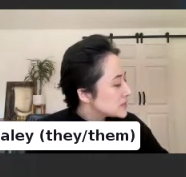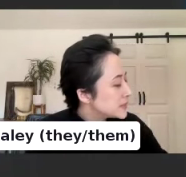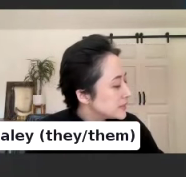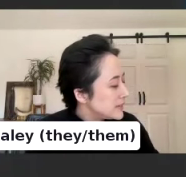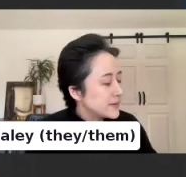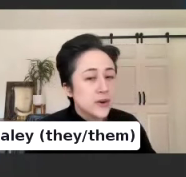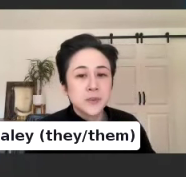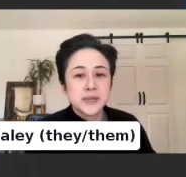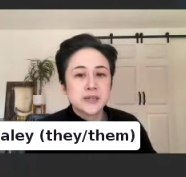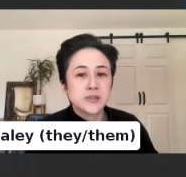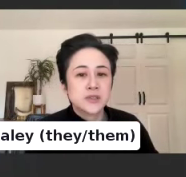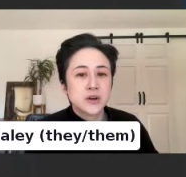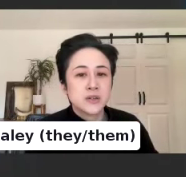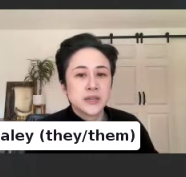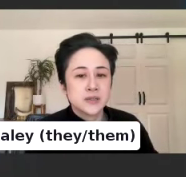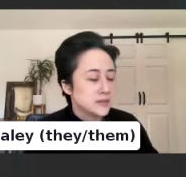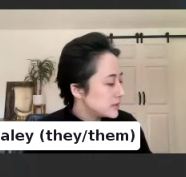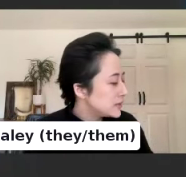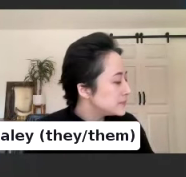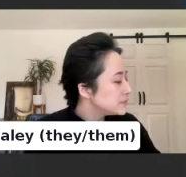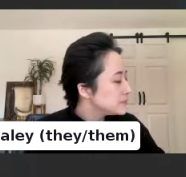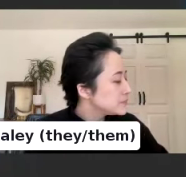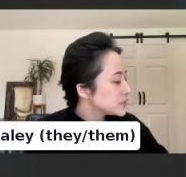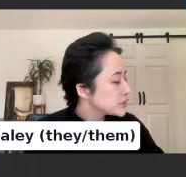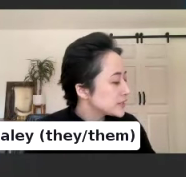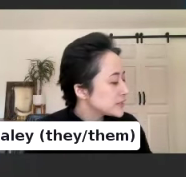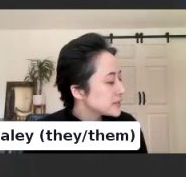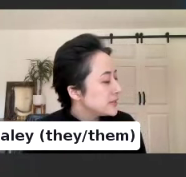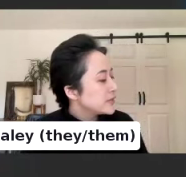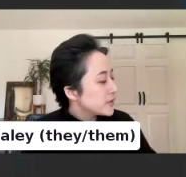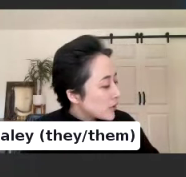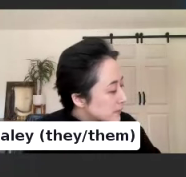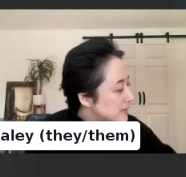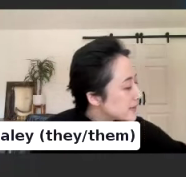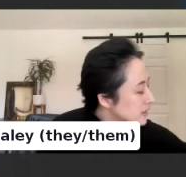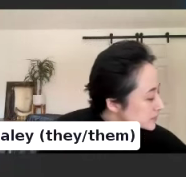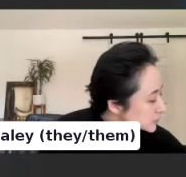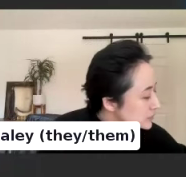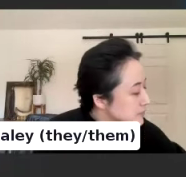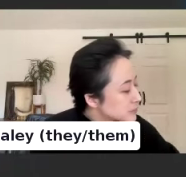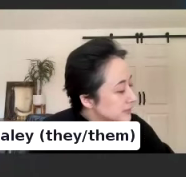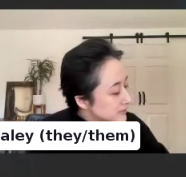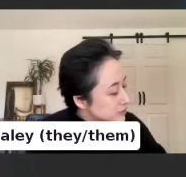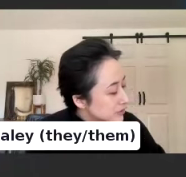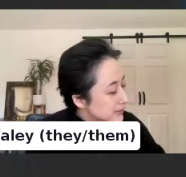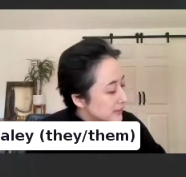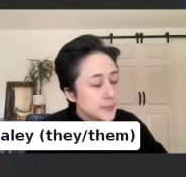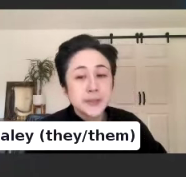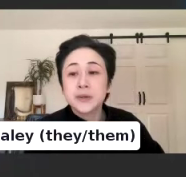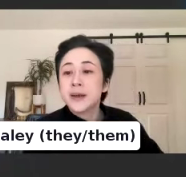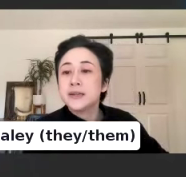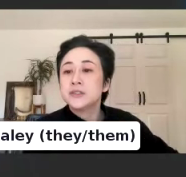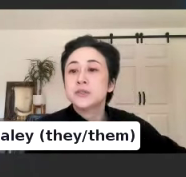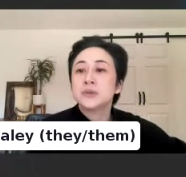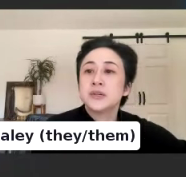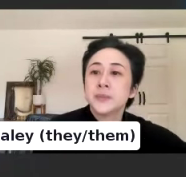There's a stability and a harmony in this card that suggests the harmony that comes with completing the journey and